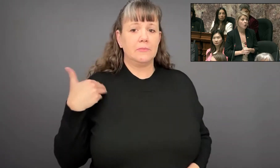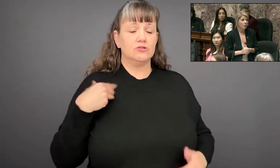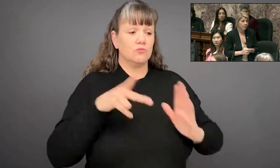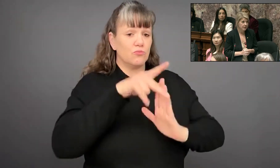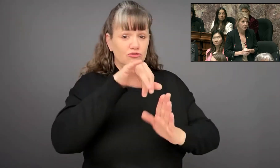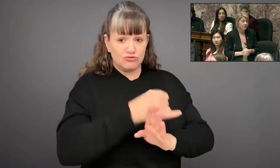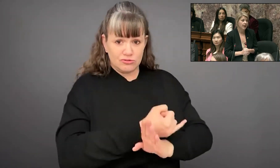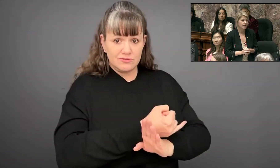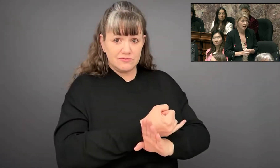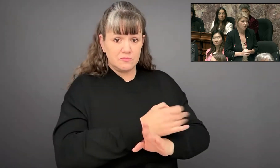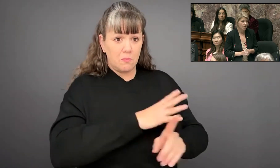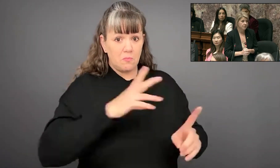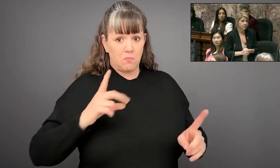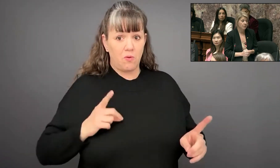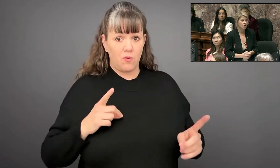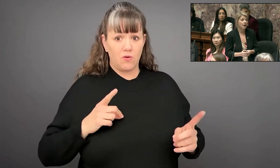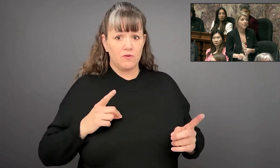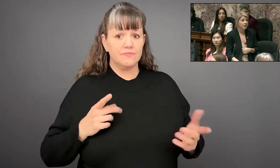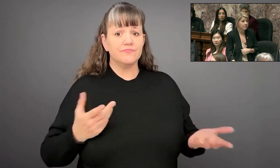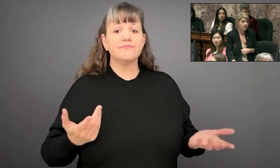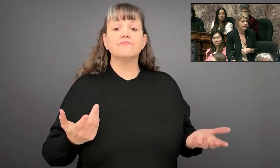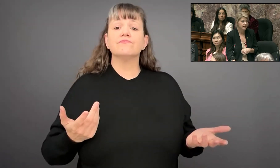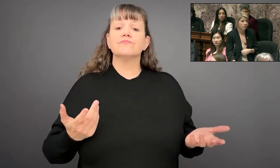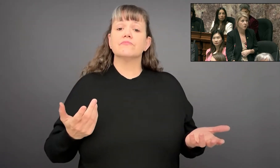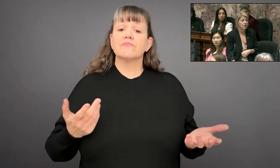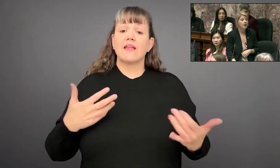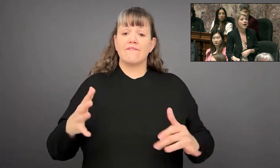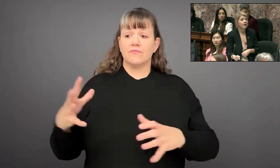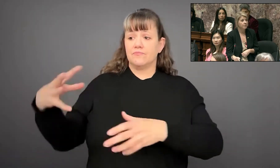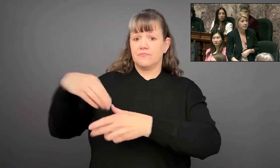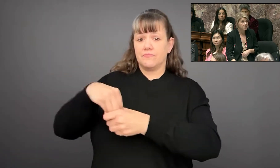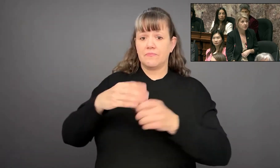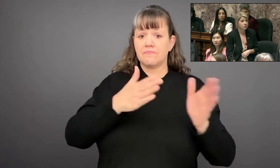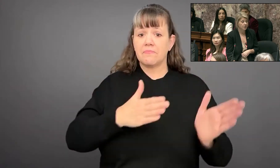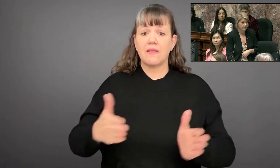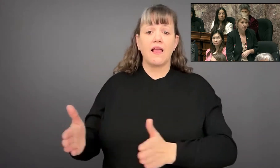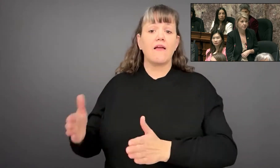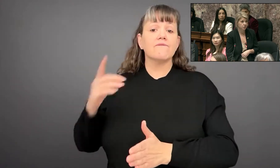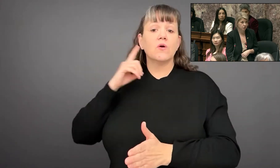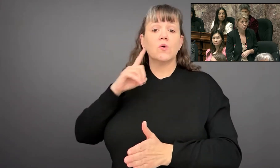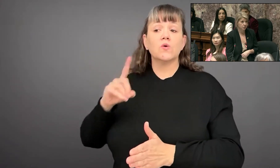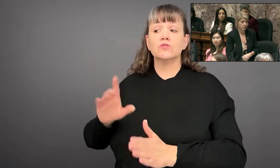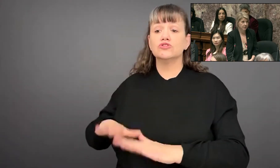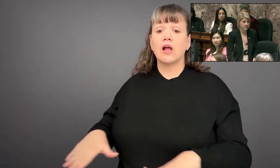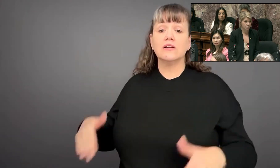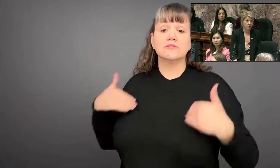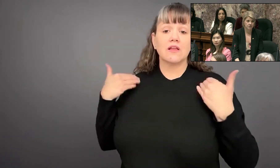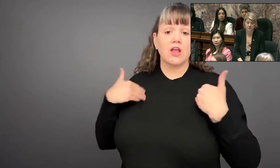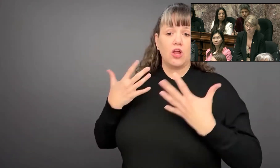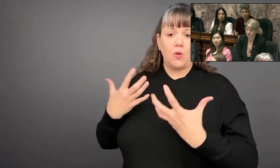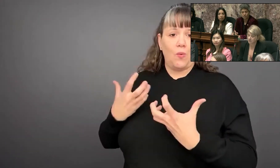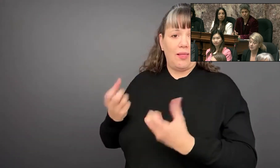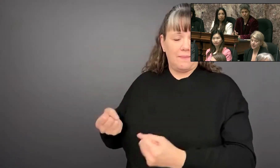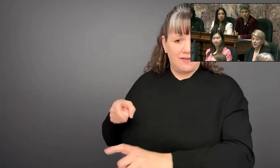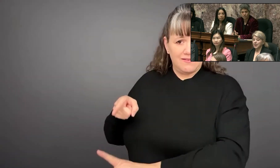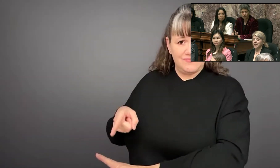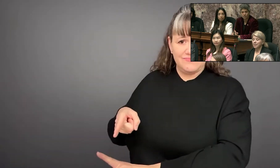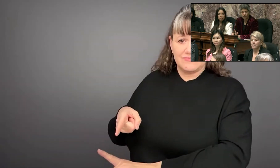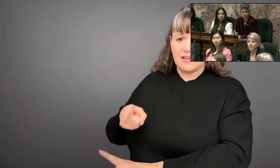youth well-being plan and outcomes framework. I am committed to that work, and I'm committed to doing better for children and youth in this province.